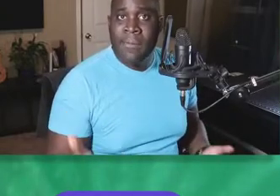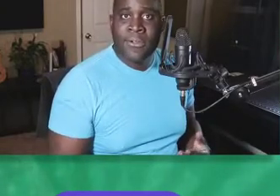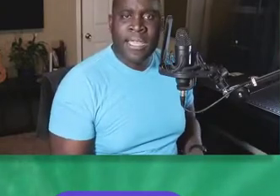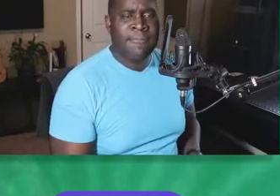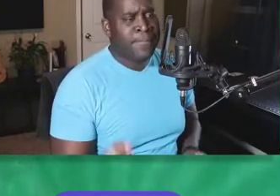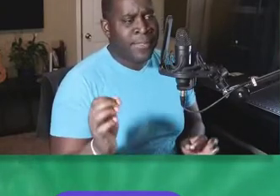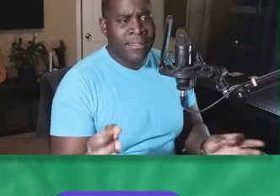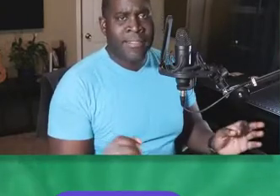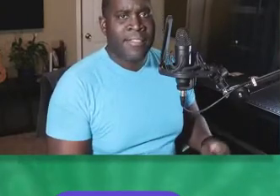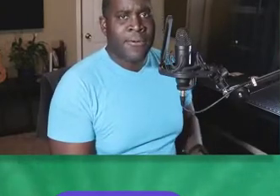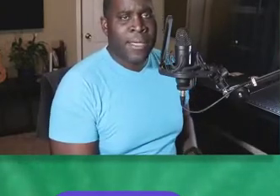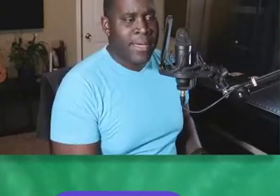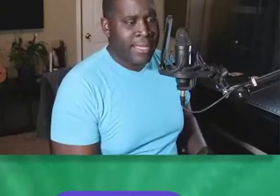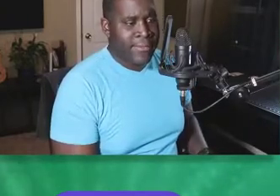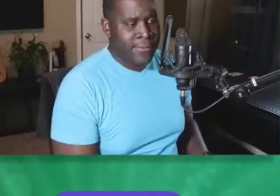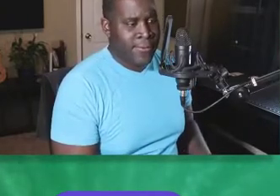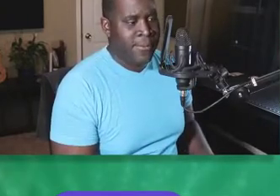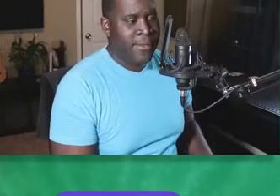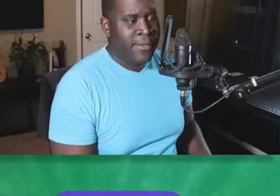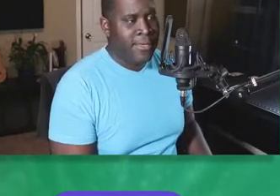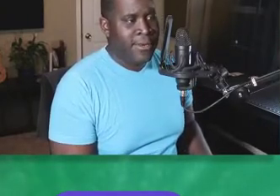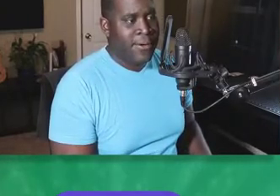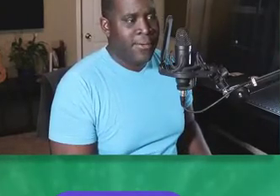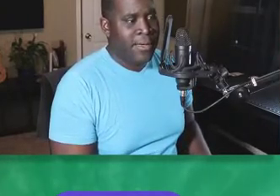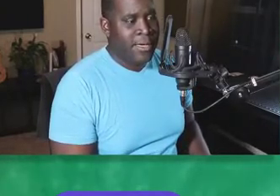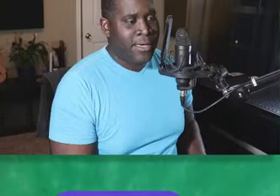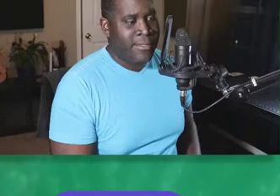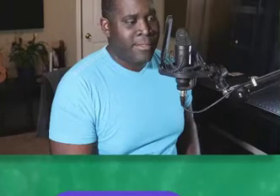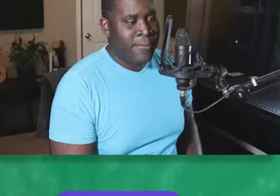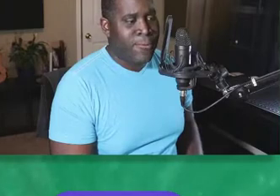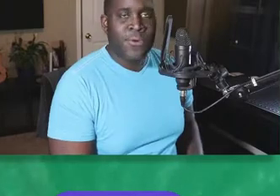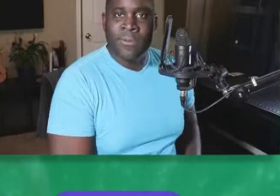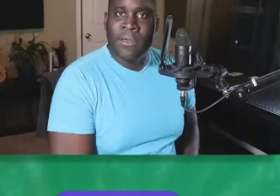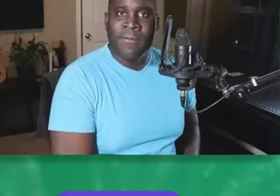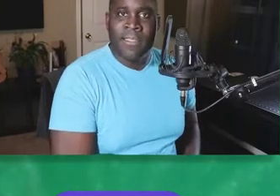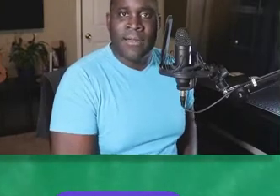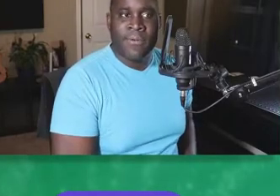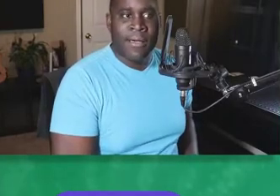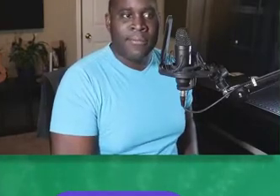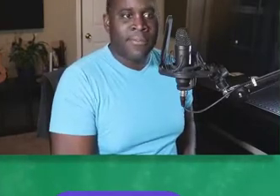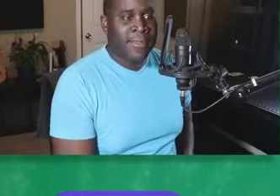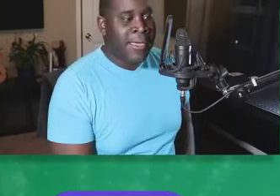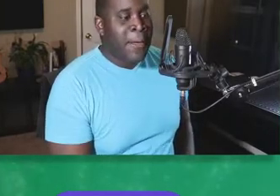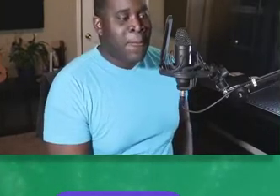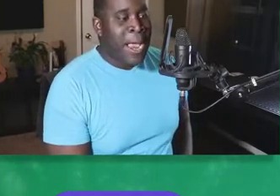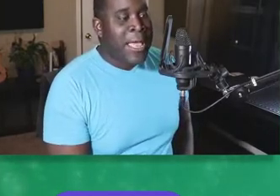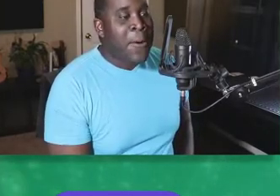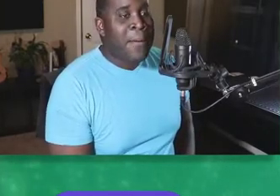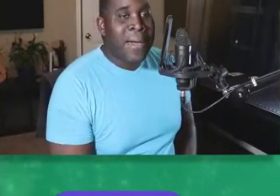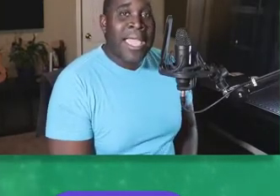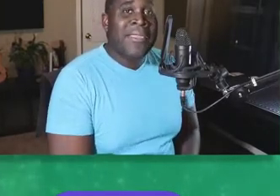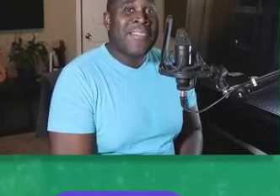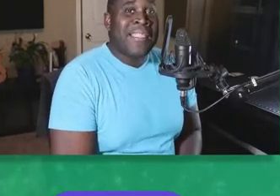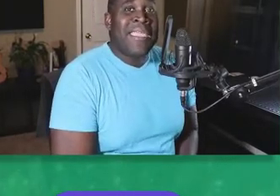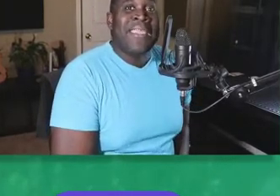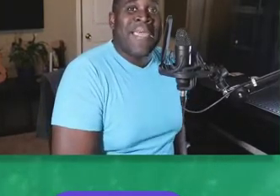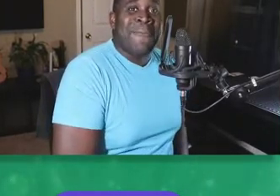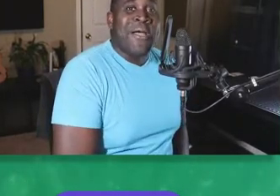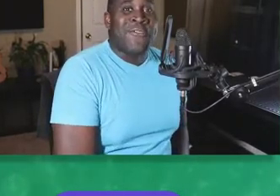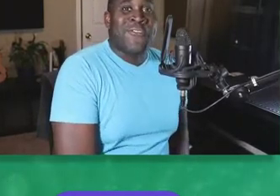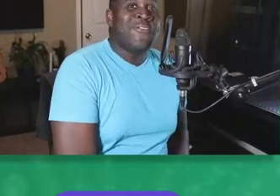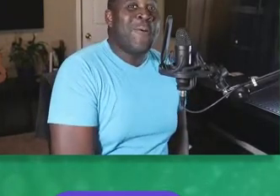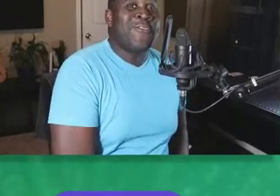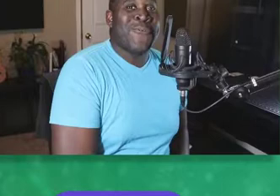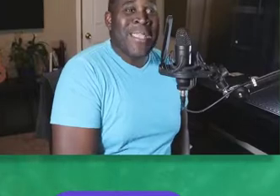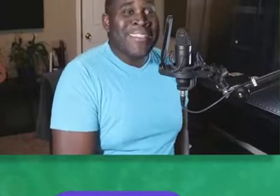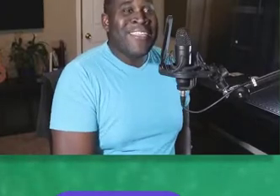it's reliable or not? That's a great way to get to, you know, the root of a lot of problems. Right now, Amaya is not taking that